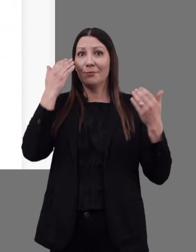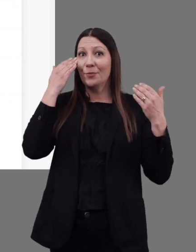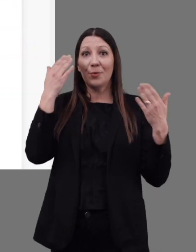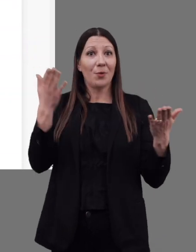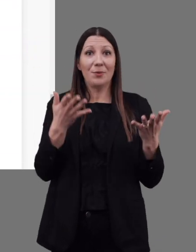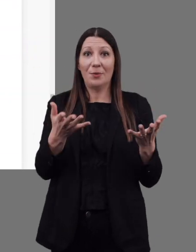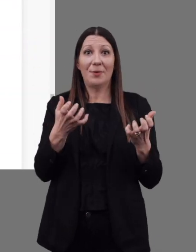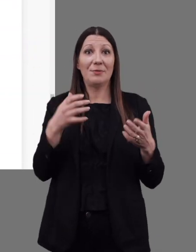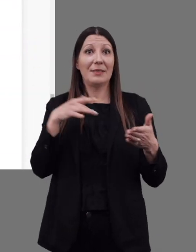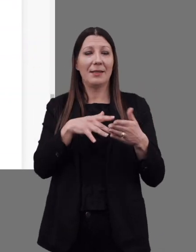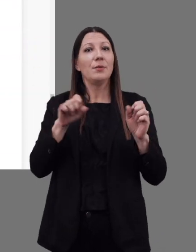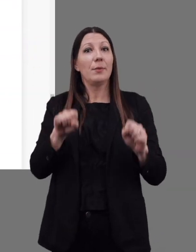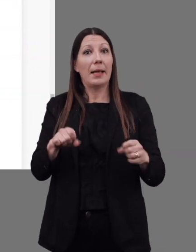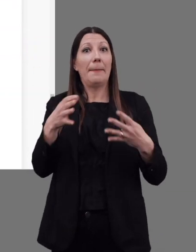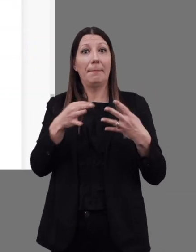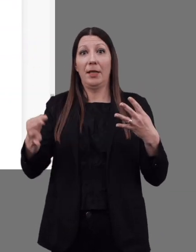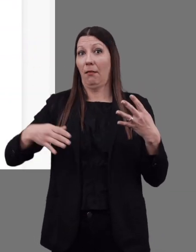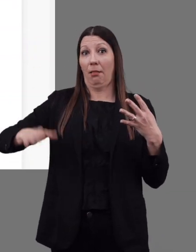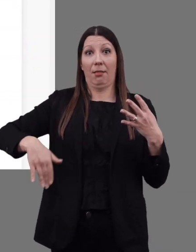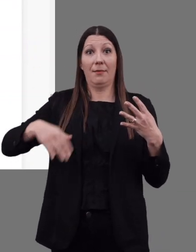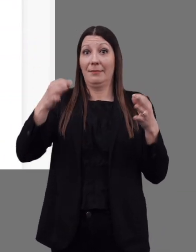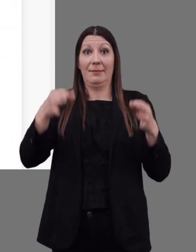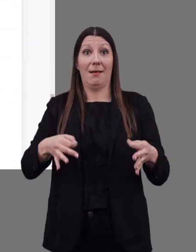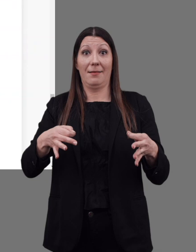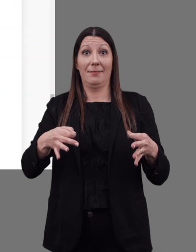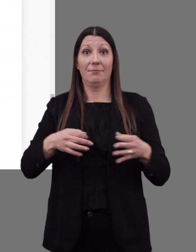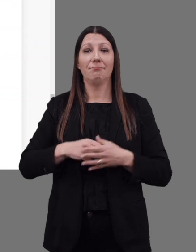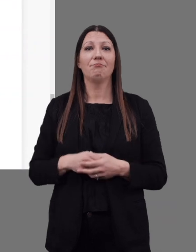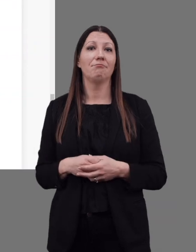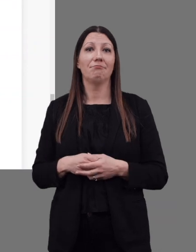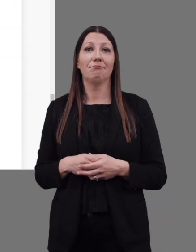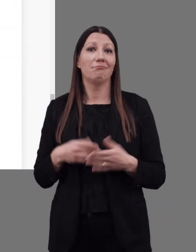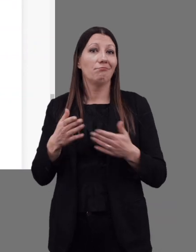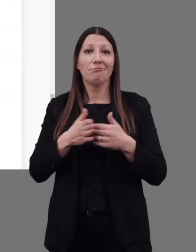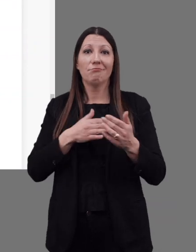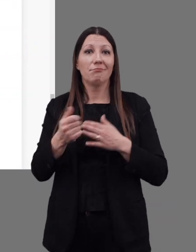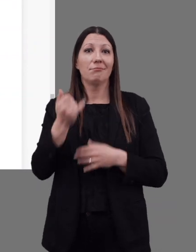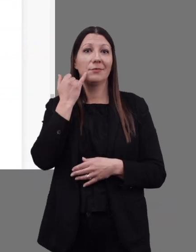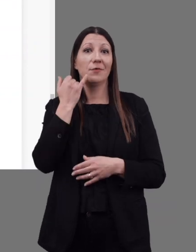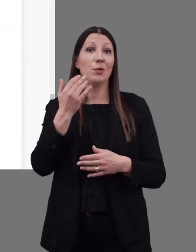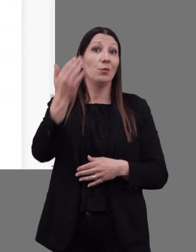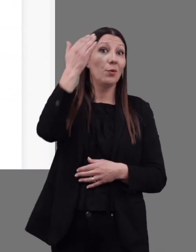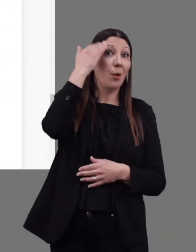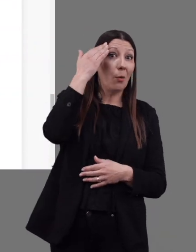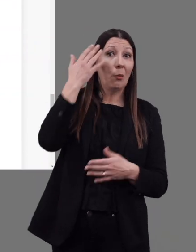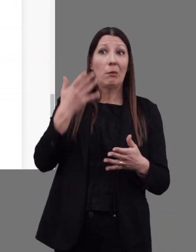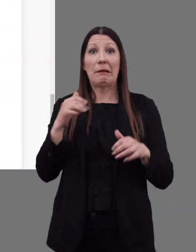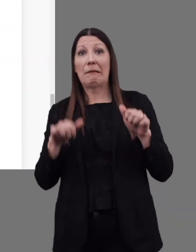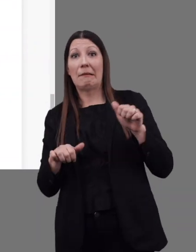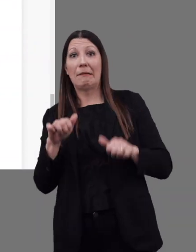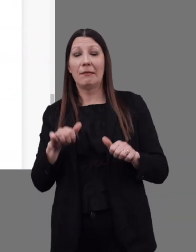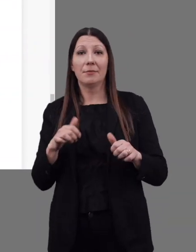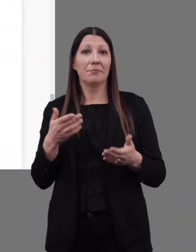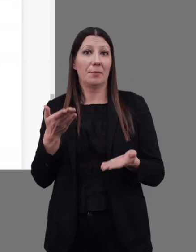select undecided. Or if you think you might know, you're not 100% sure, or if you know